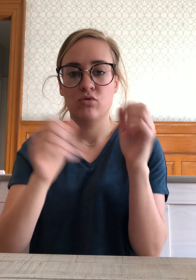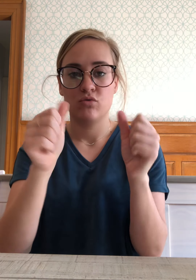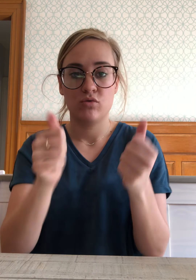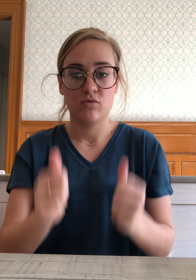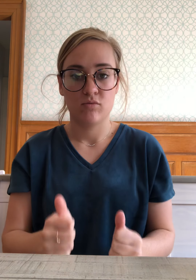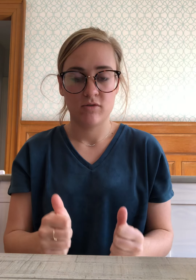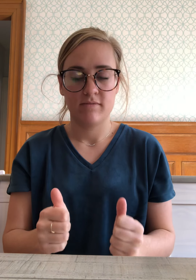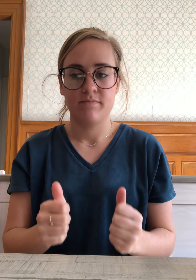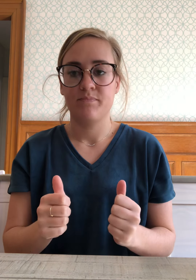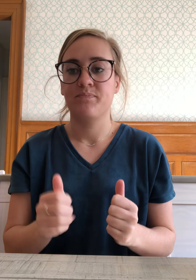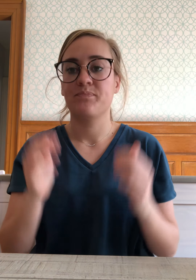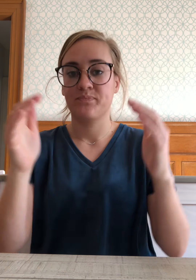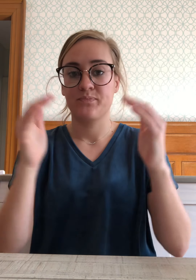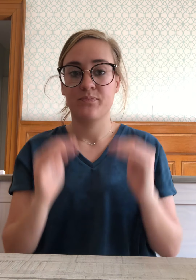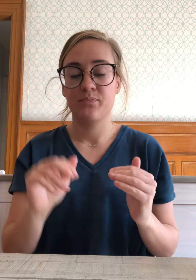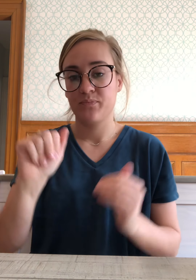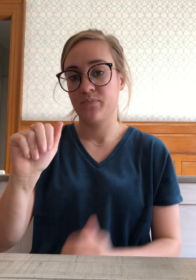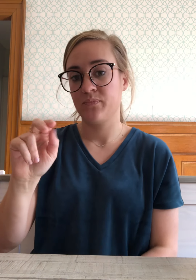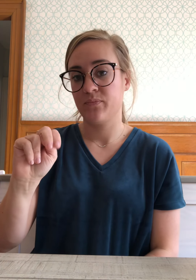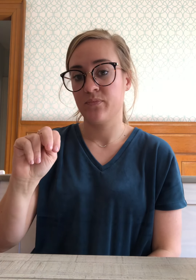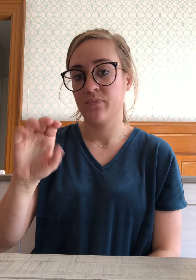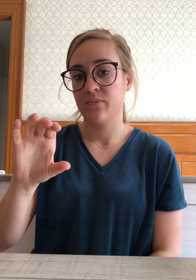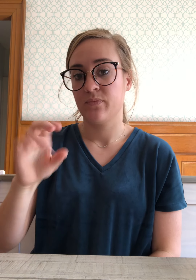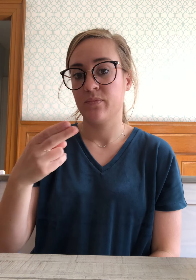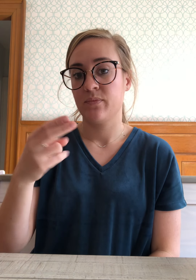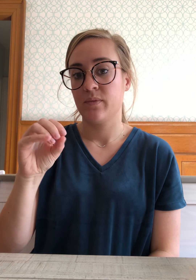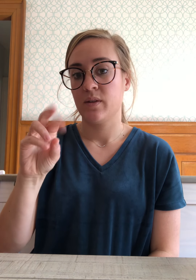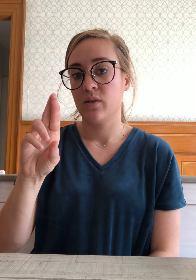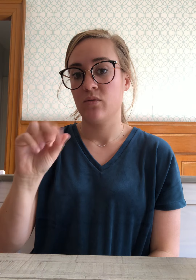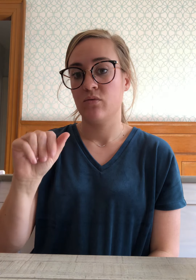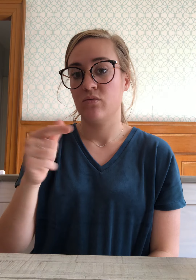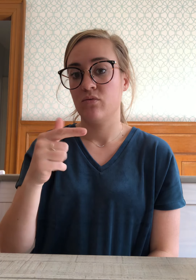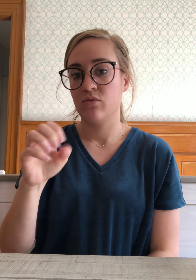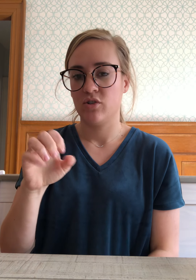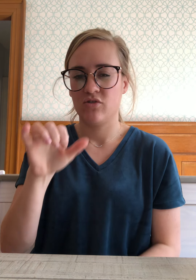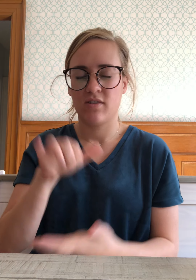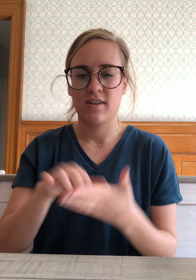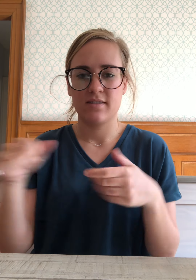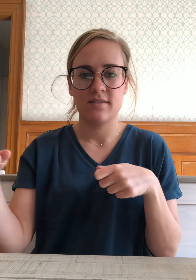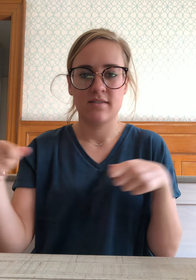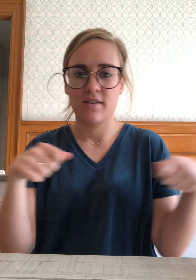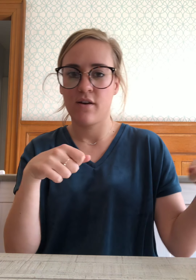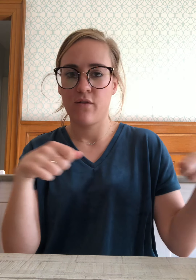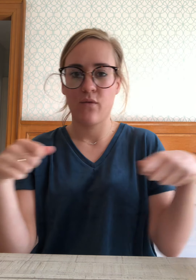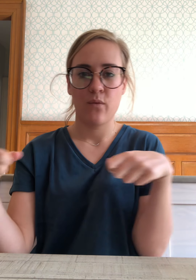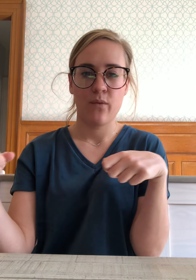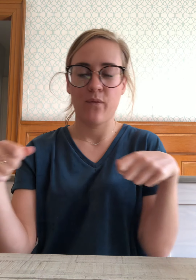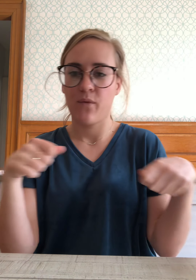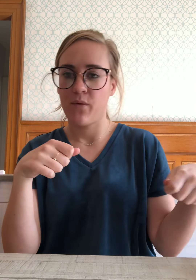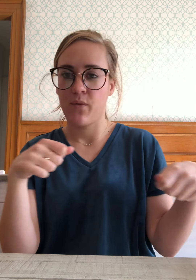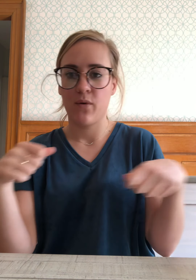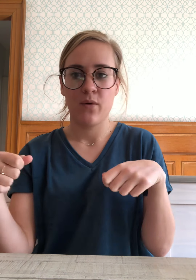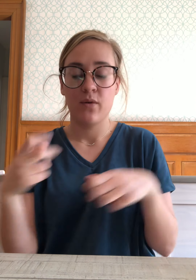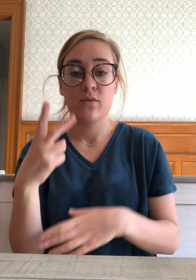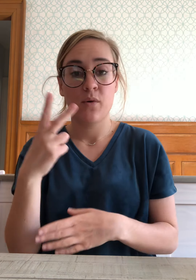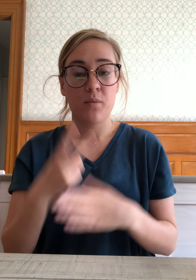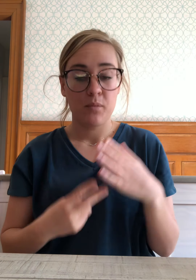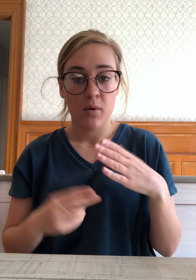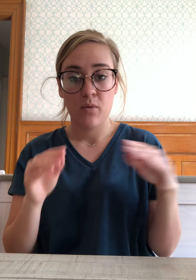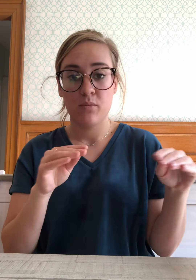Anchorage. Anchorage is a tug of war. Both sides move. Winning side moves a little. Losing side